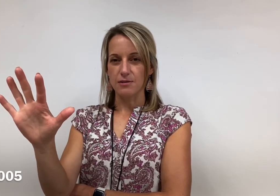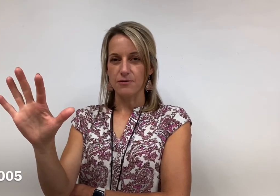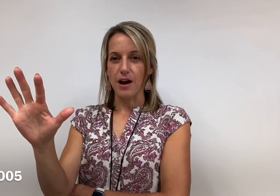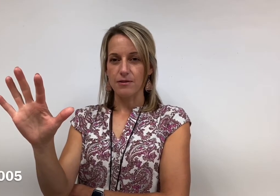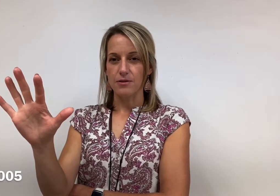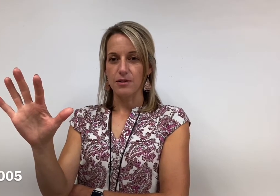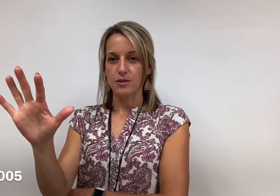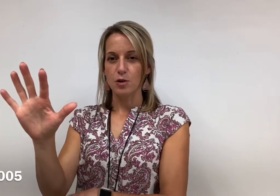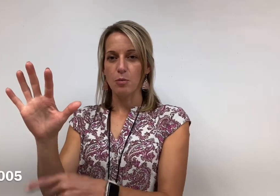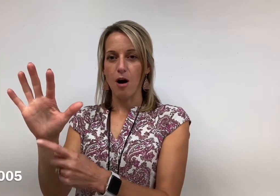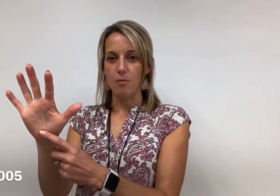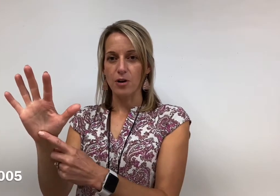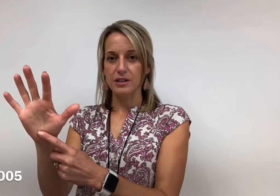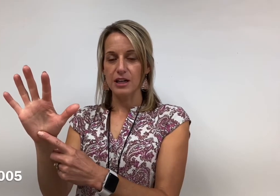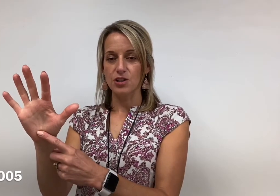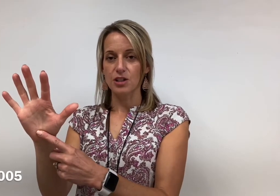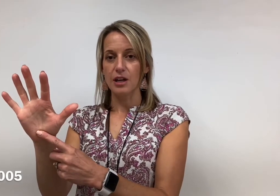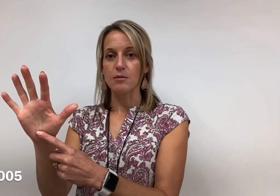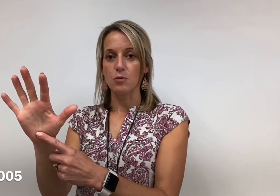2005. So palm orientation and movement.